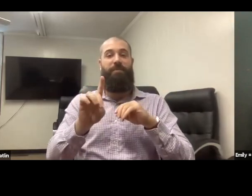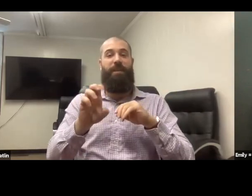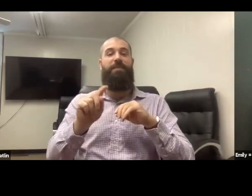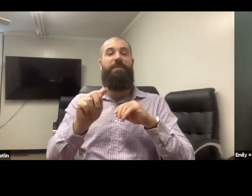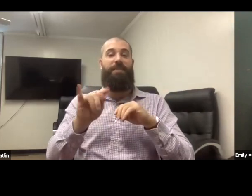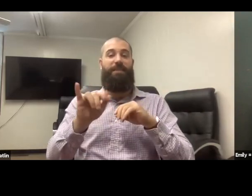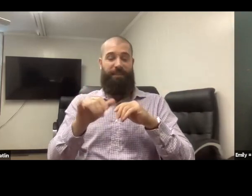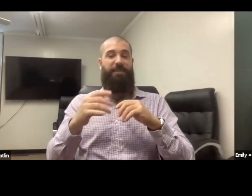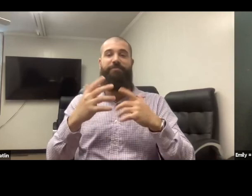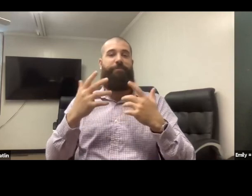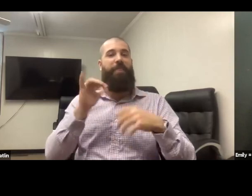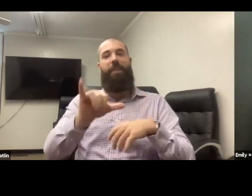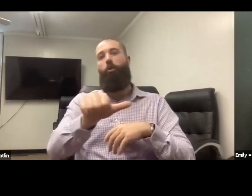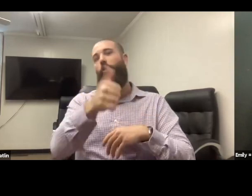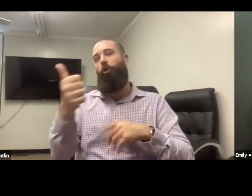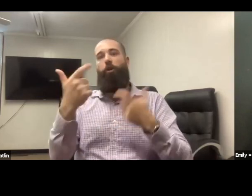And identity,